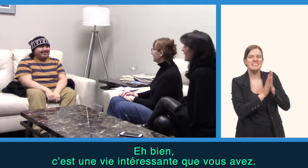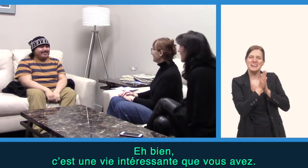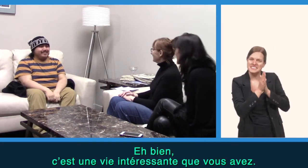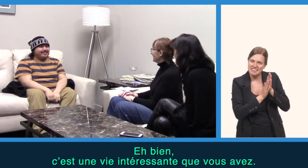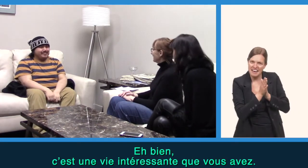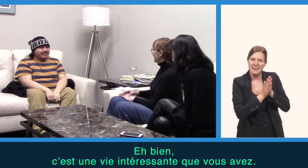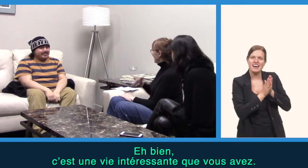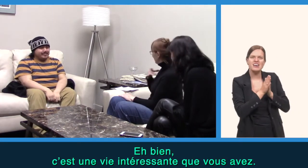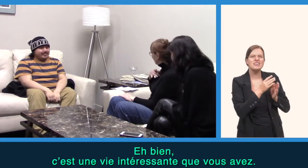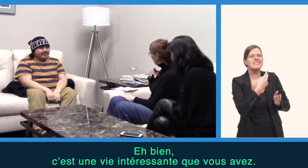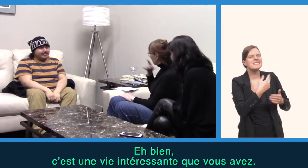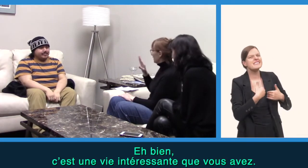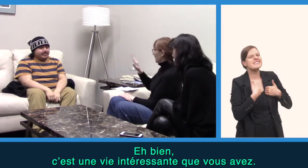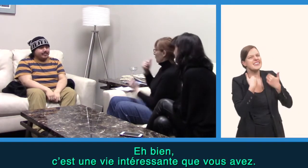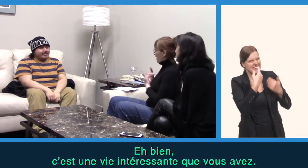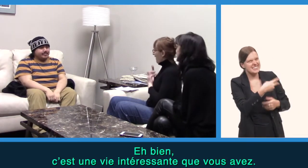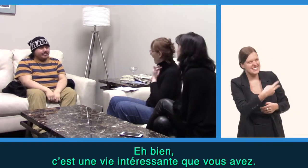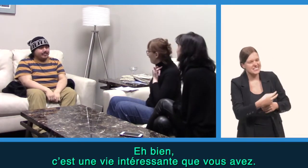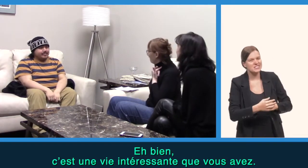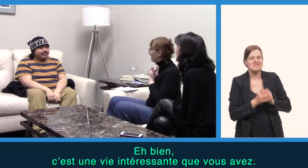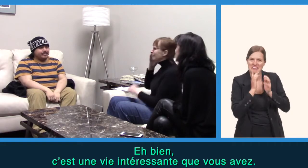Well, very interesting life you have.